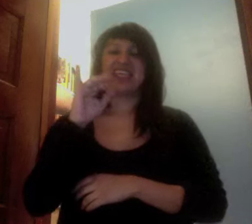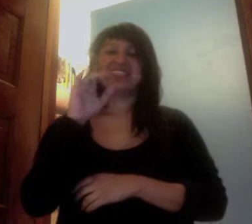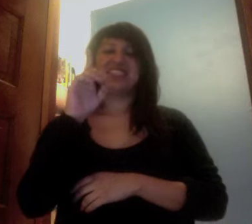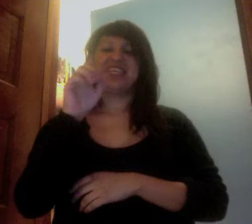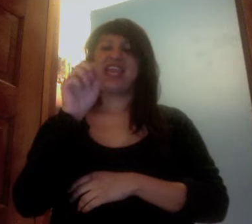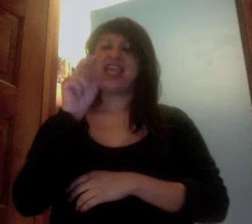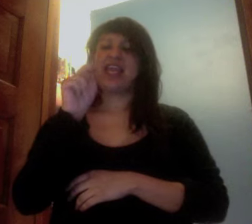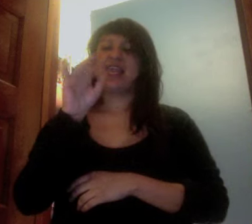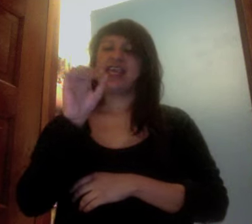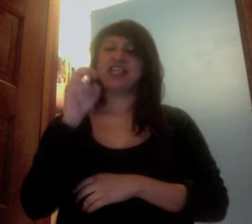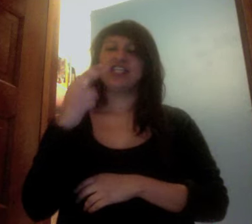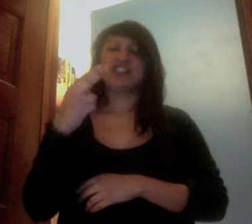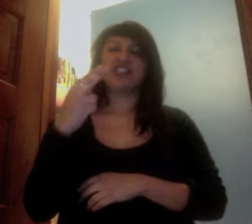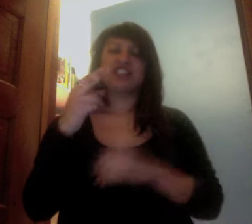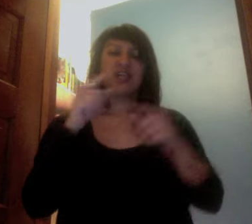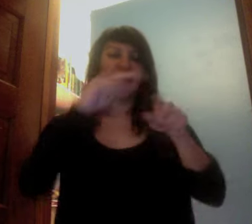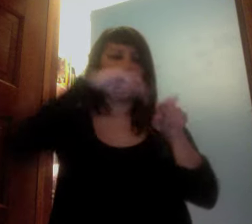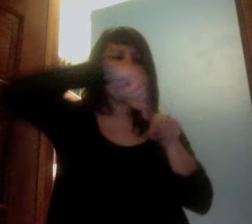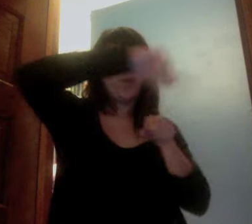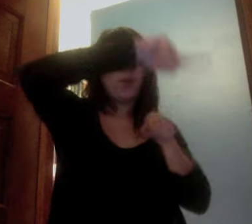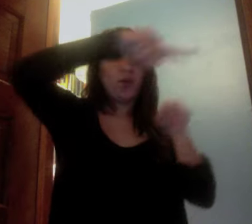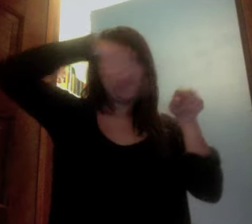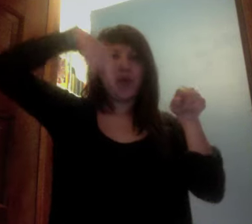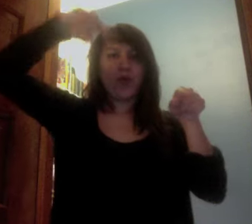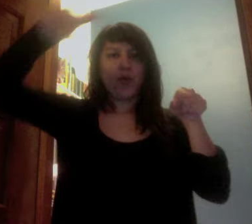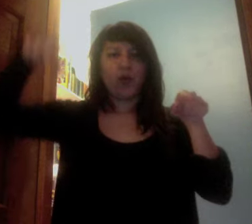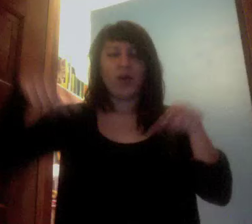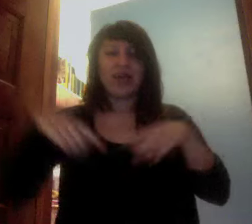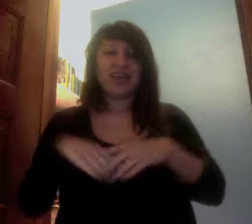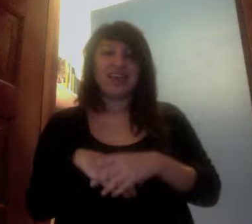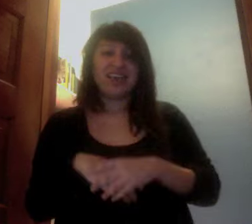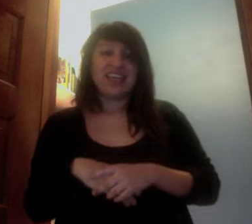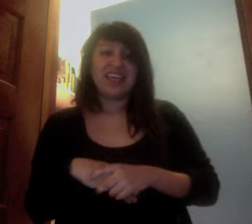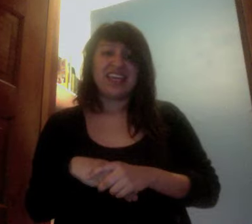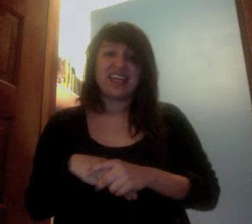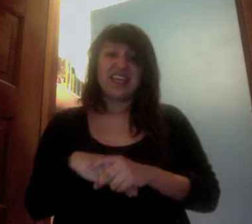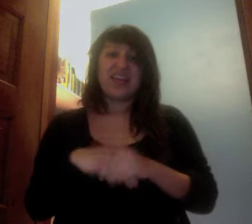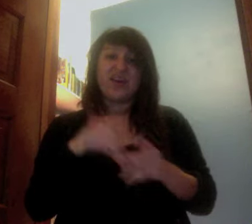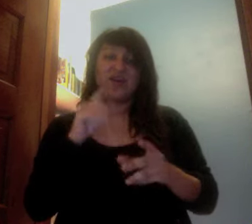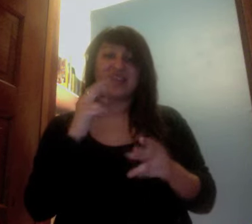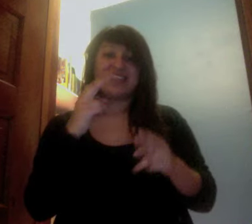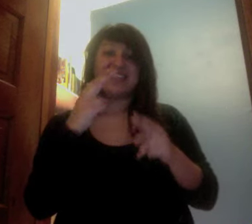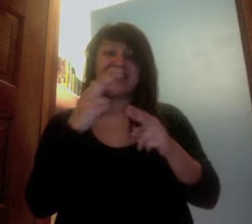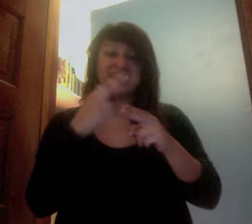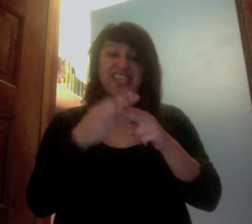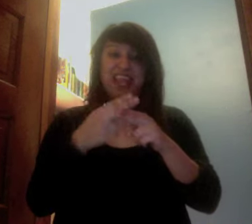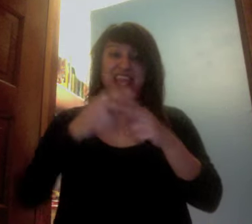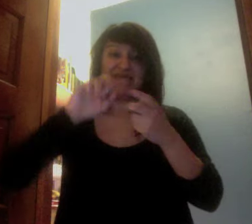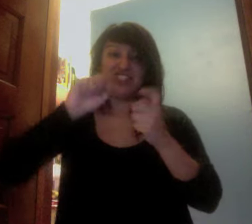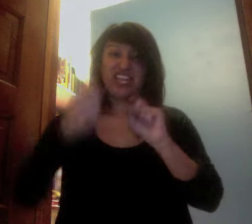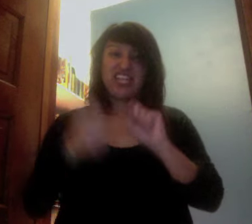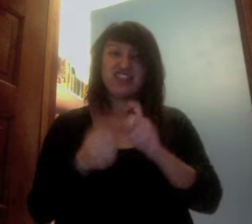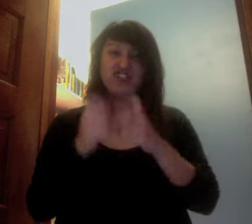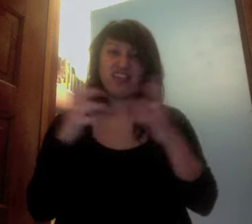lot. It actually reminded me a lot of when I lived in Boston, Massachusetts, another very old city